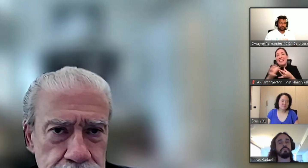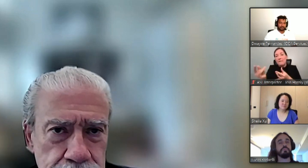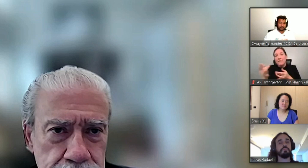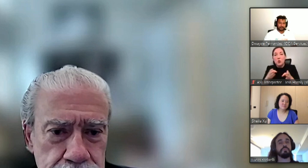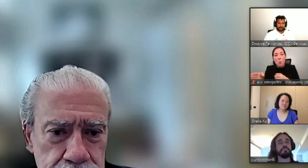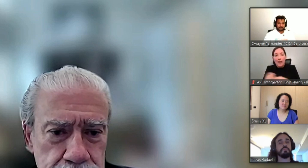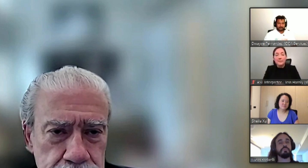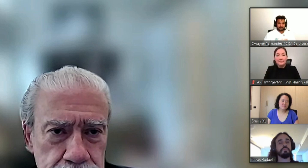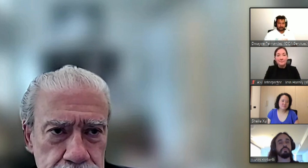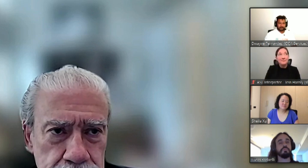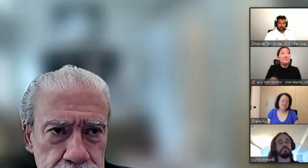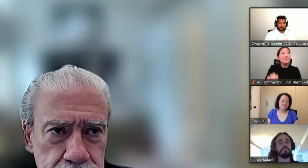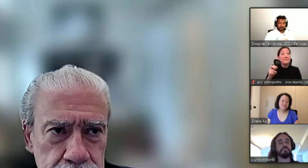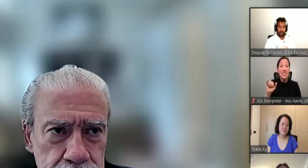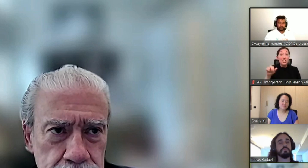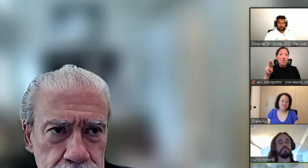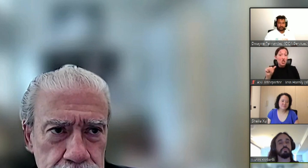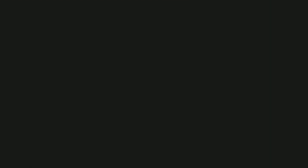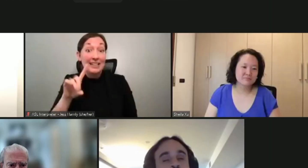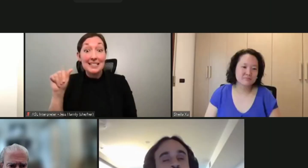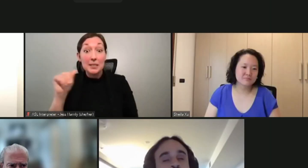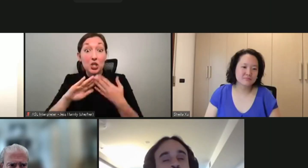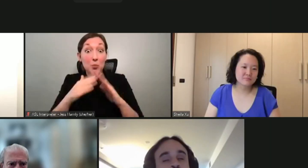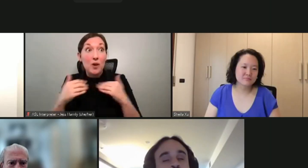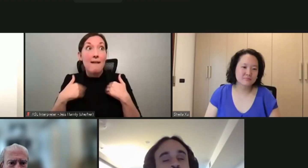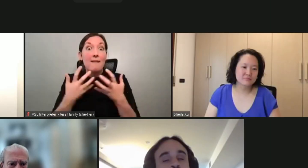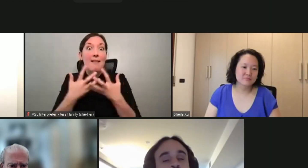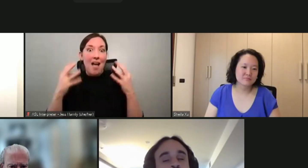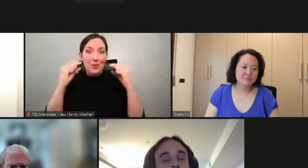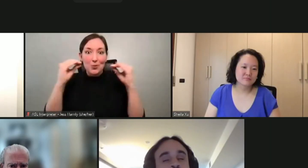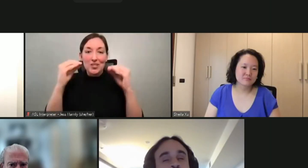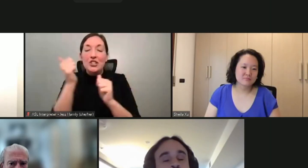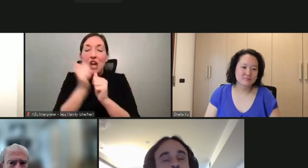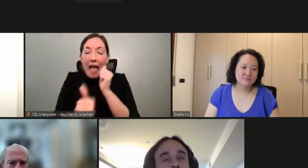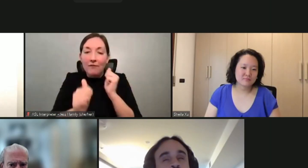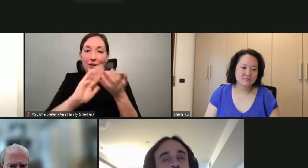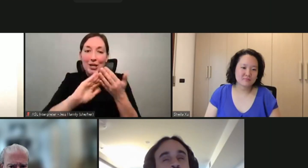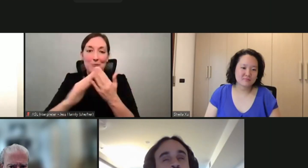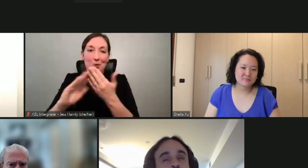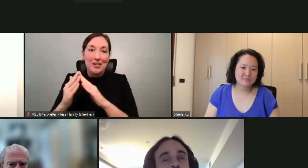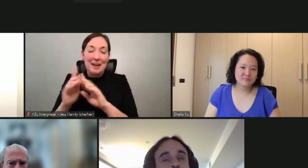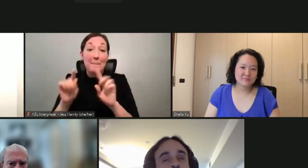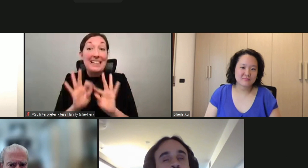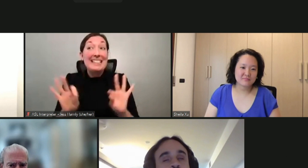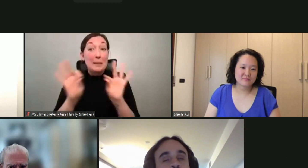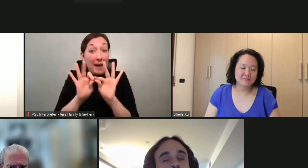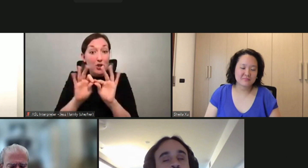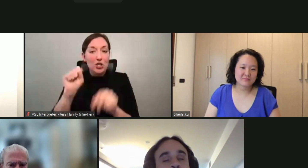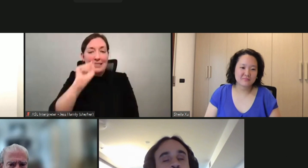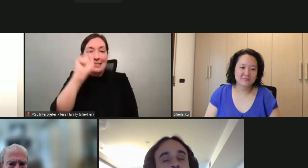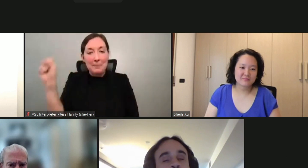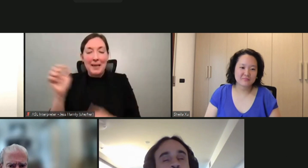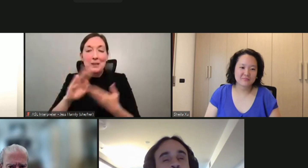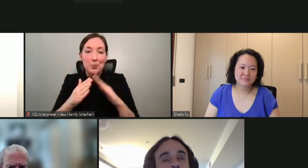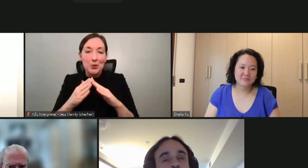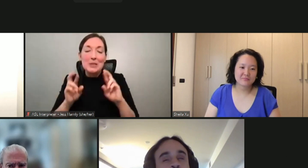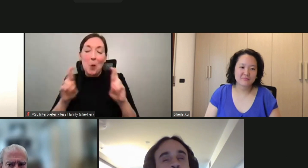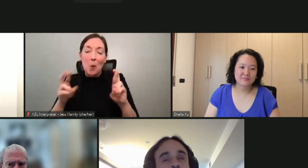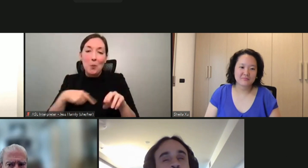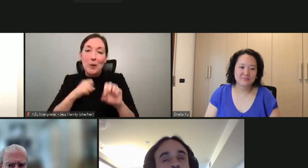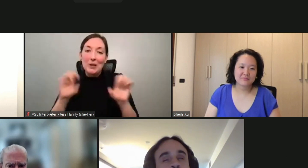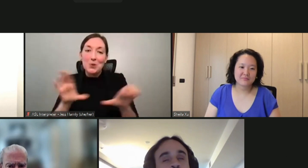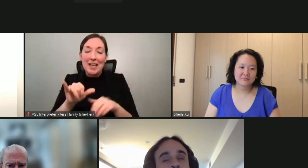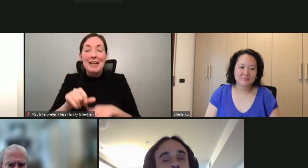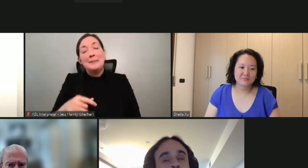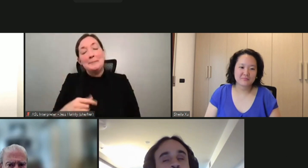The disability community has a lot to teach every community, but especially the aerospace community. So I hope we get to that. We are